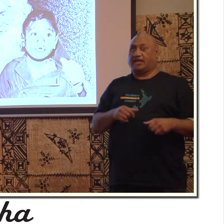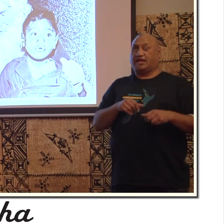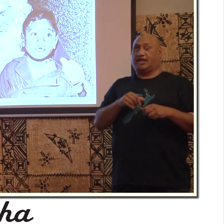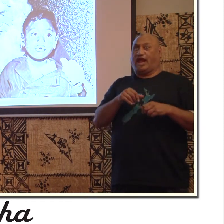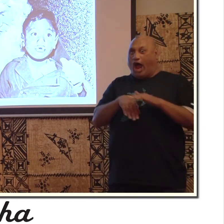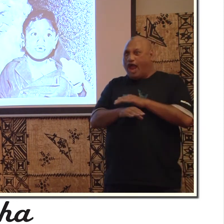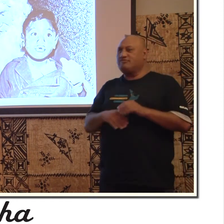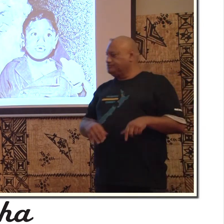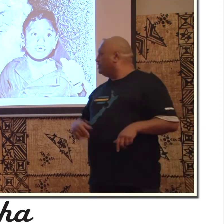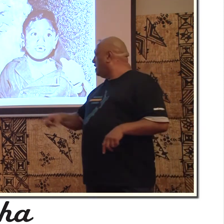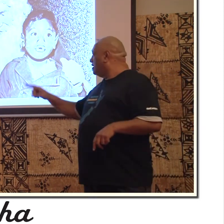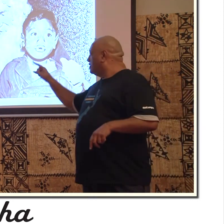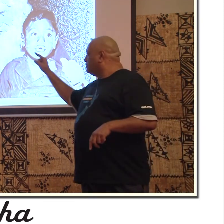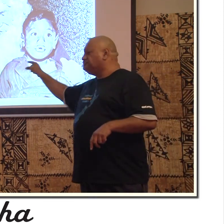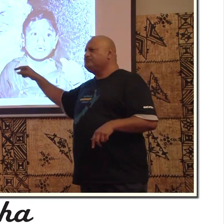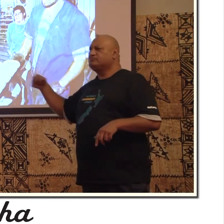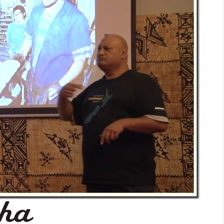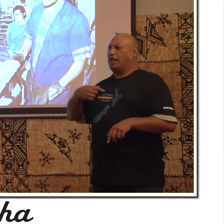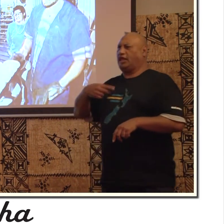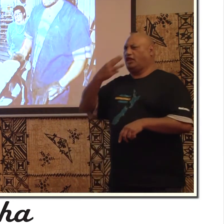us, we'd sign away. And